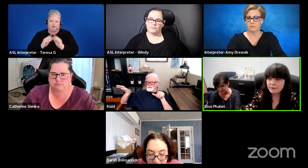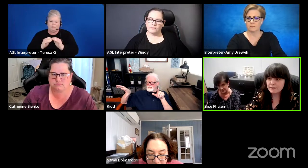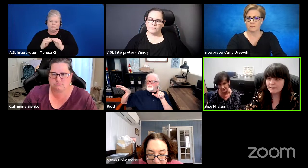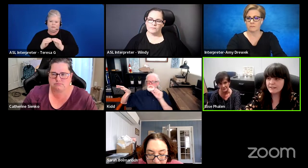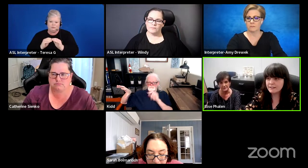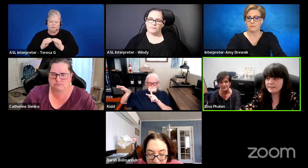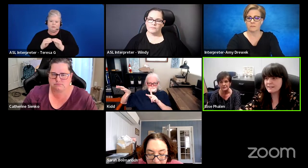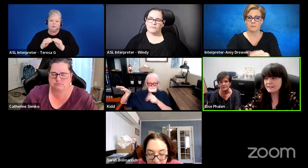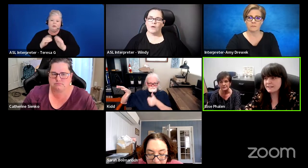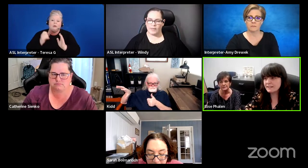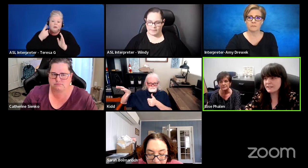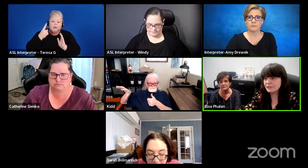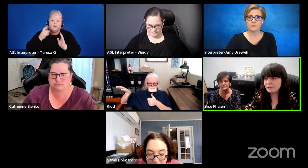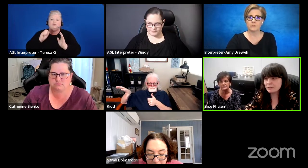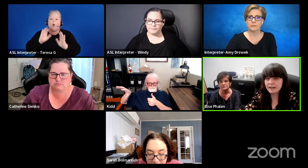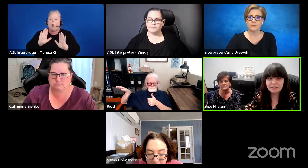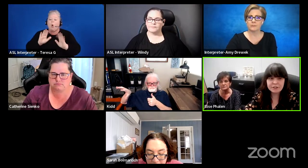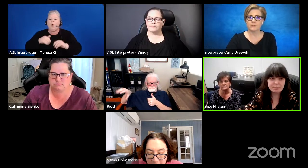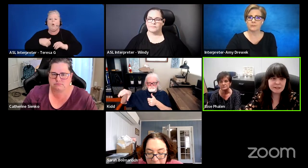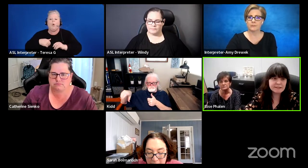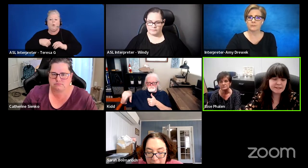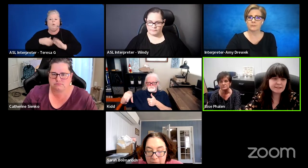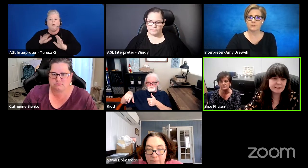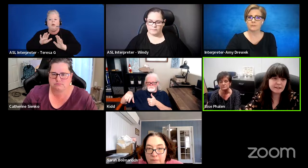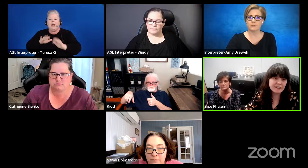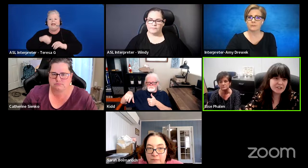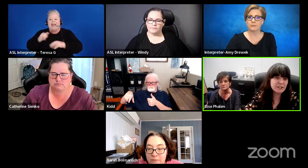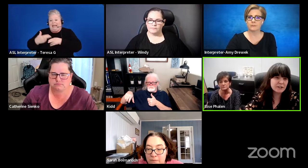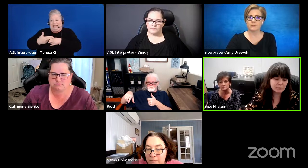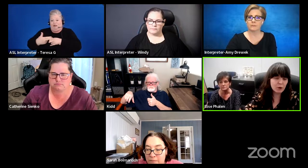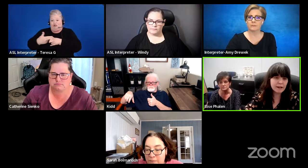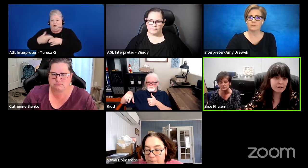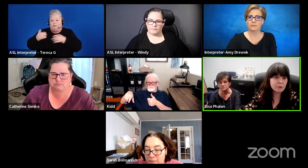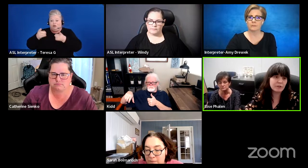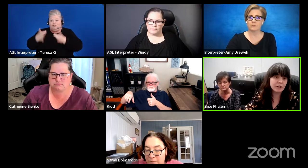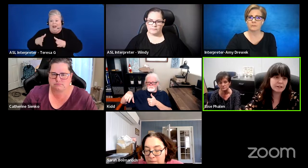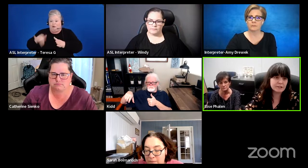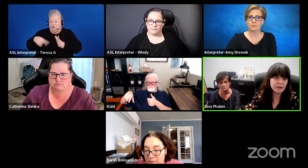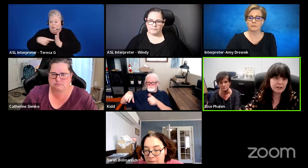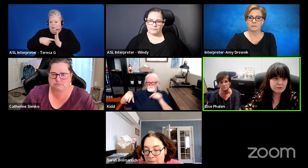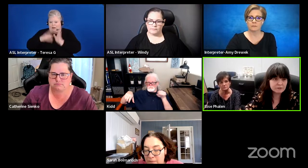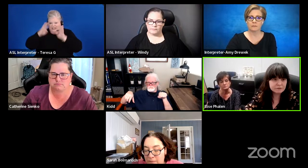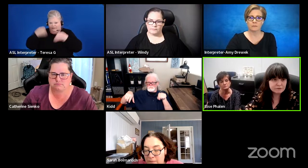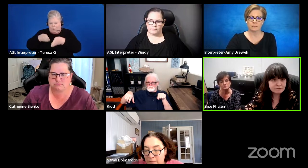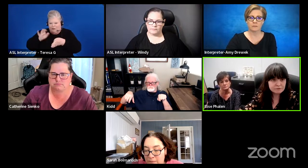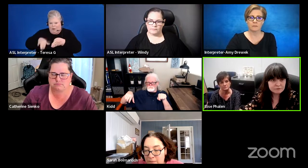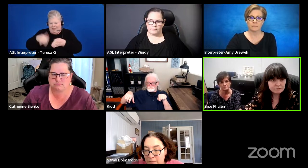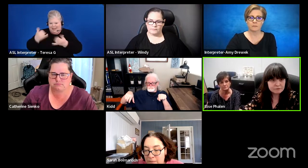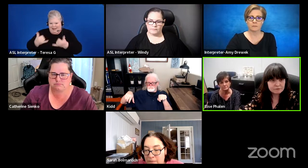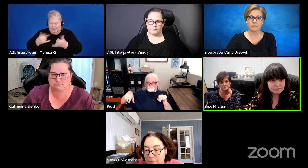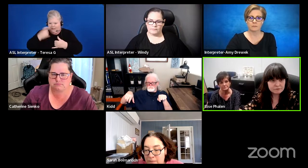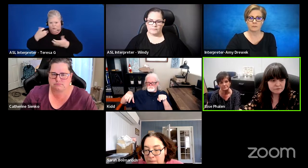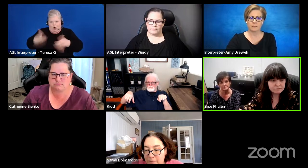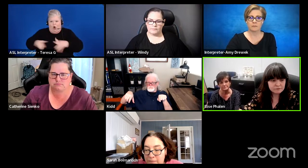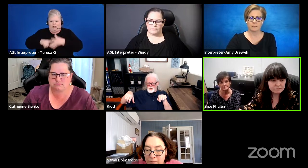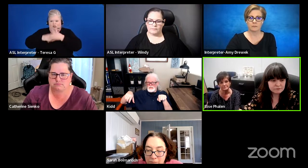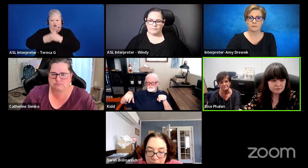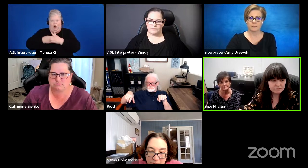And so I would stick to the interim director, because that's the agenda item that we've already started.